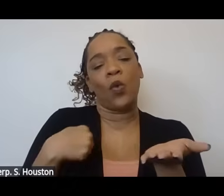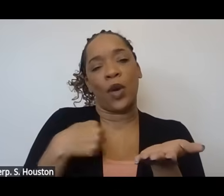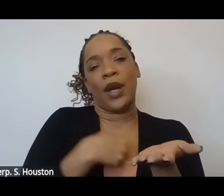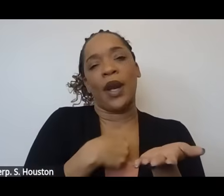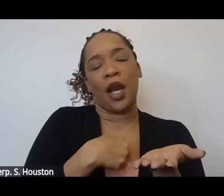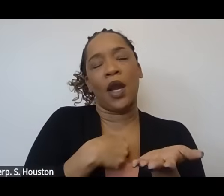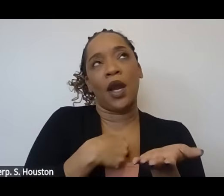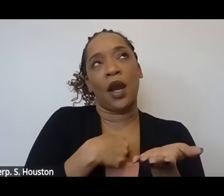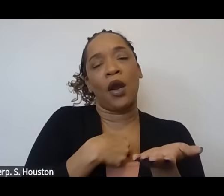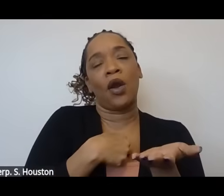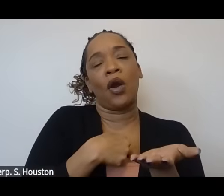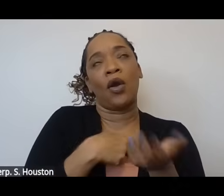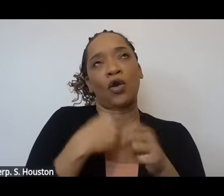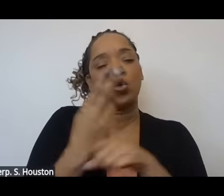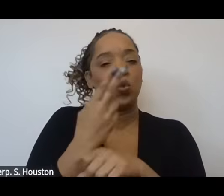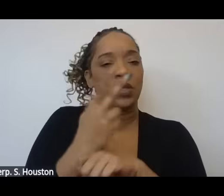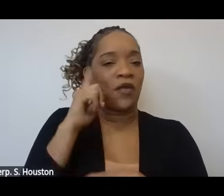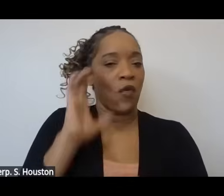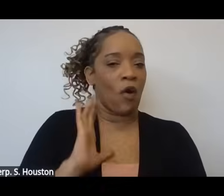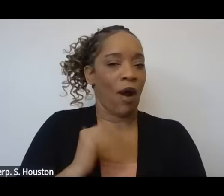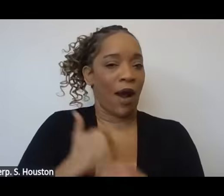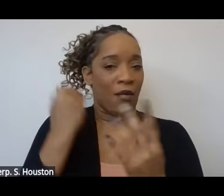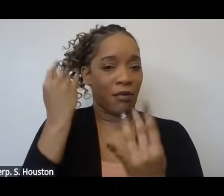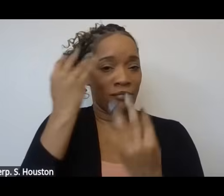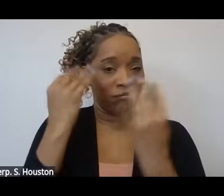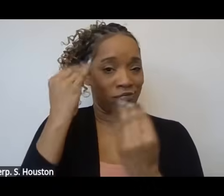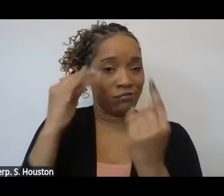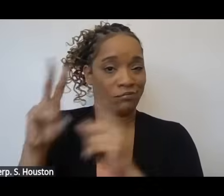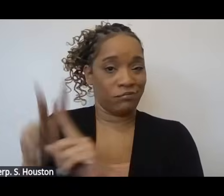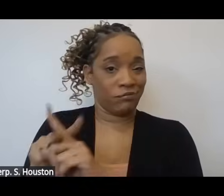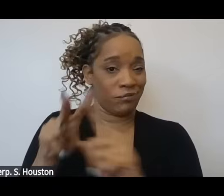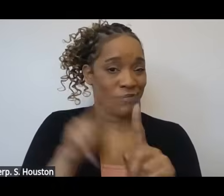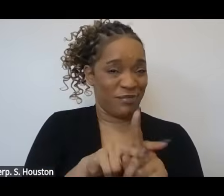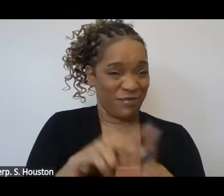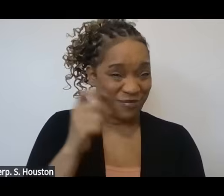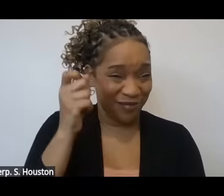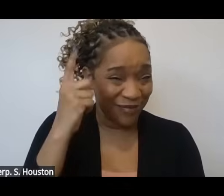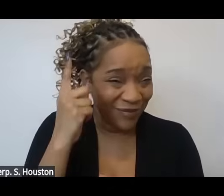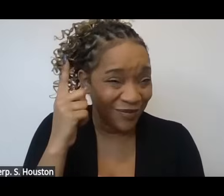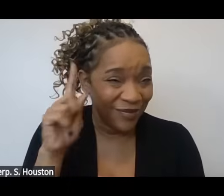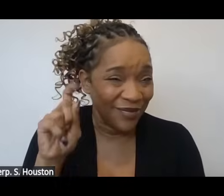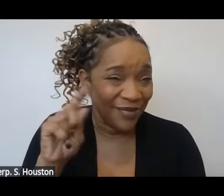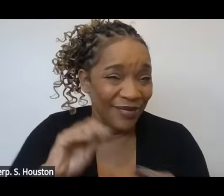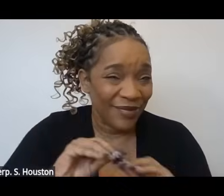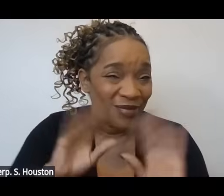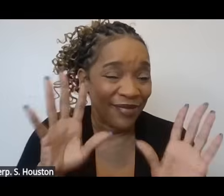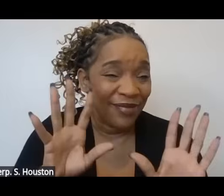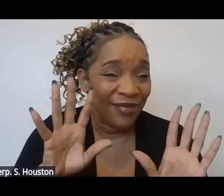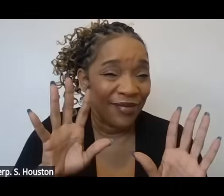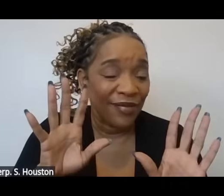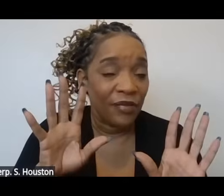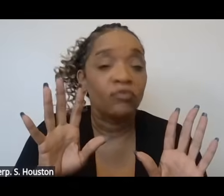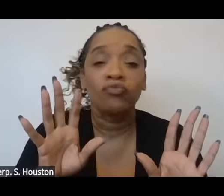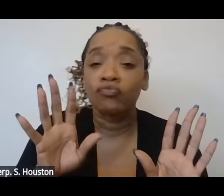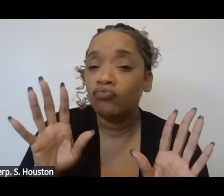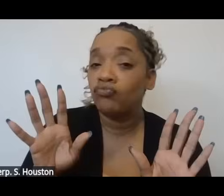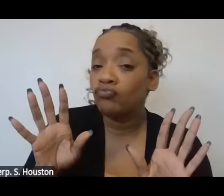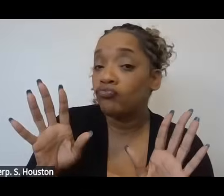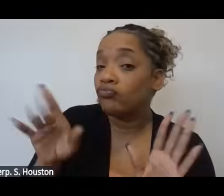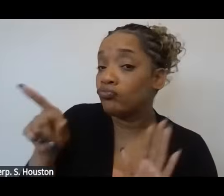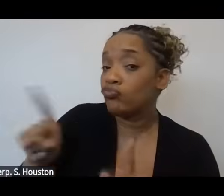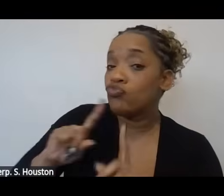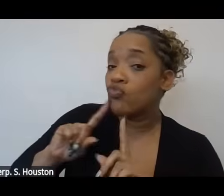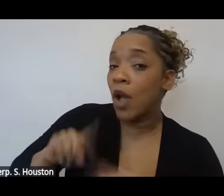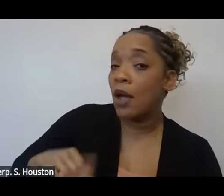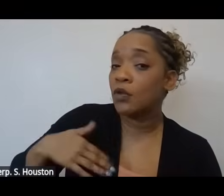same concept. I hope that answered your question. It answers it. I